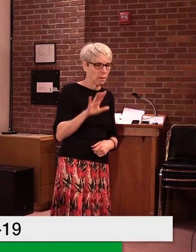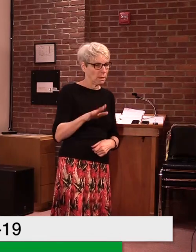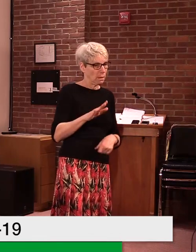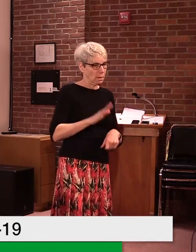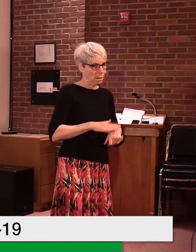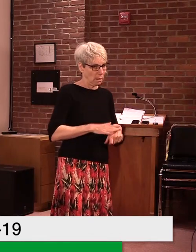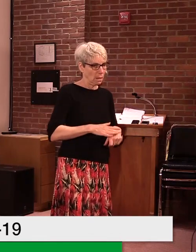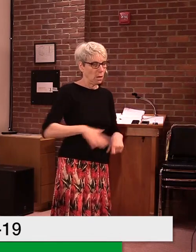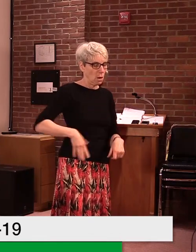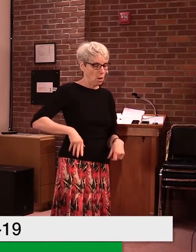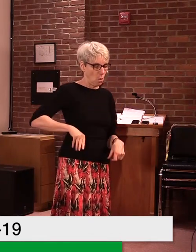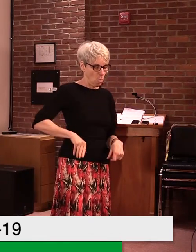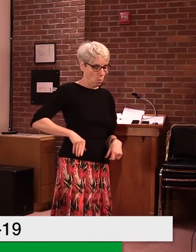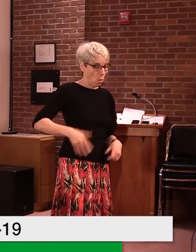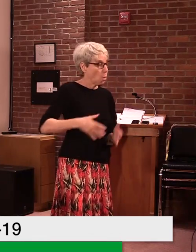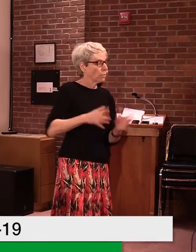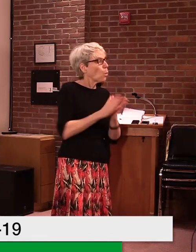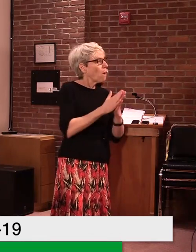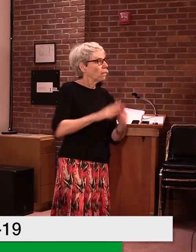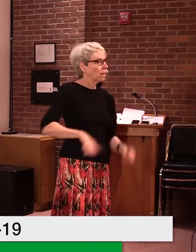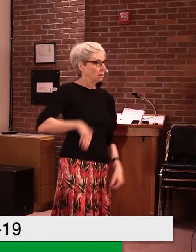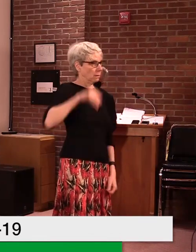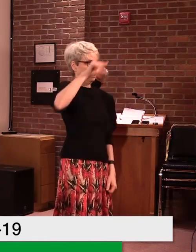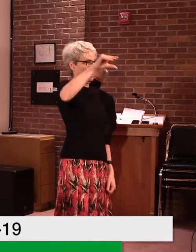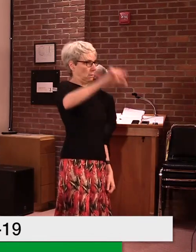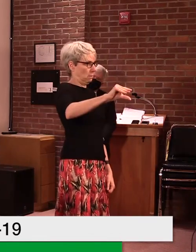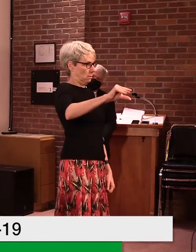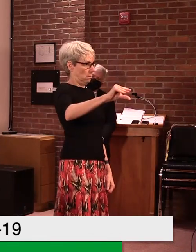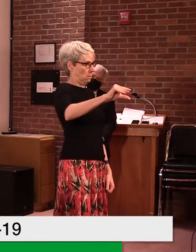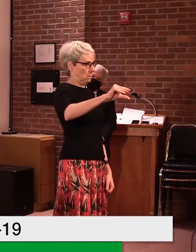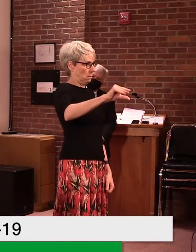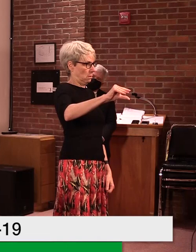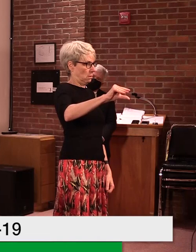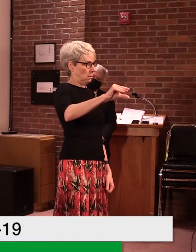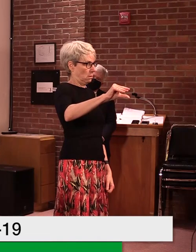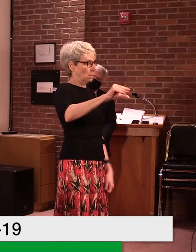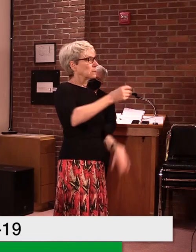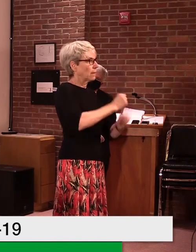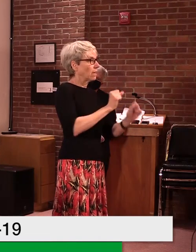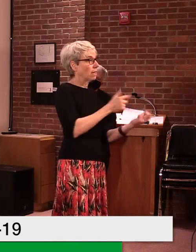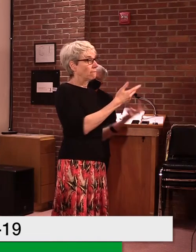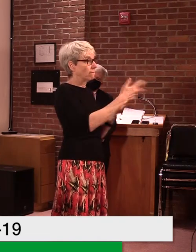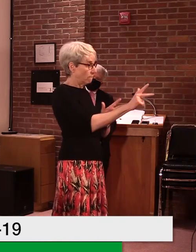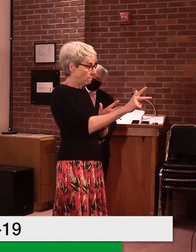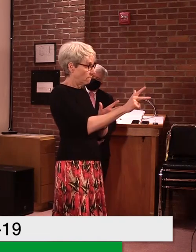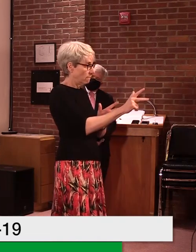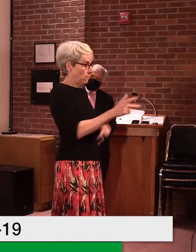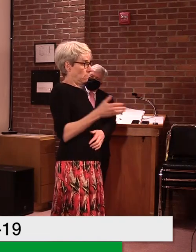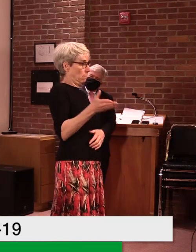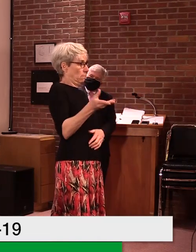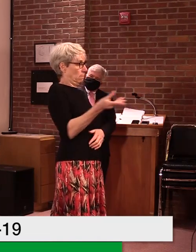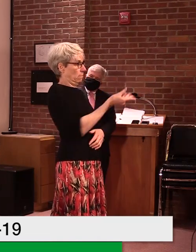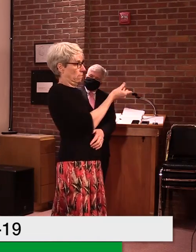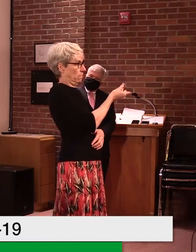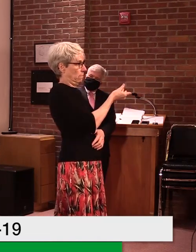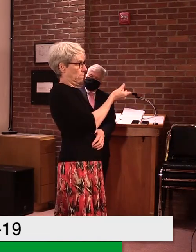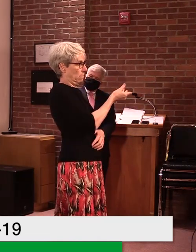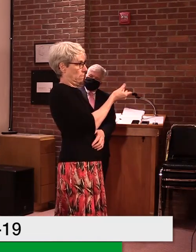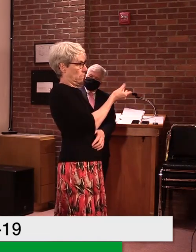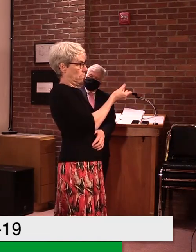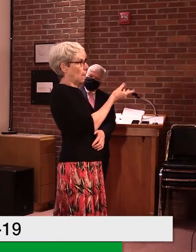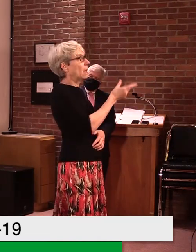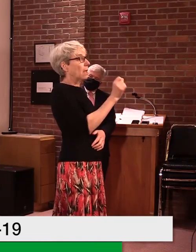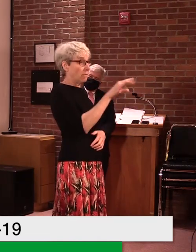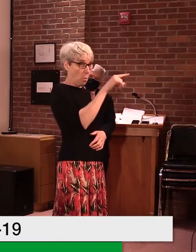putting your wallet on the dashboard so that you wouldn't be reaching for something if you got stopped because he was